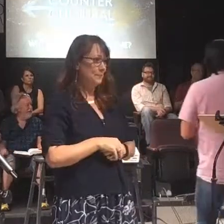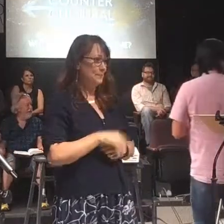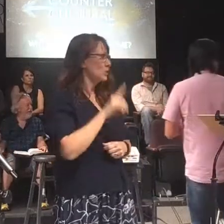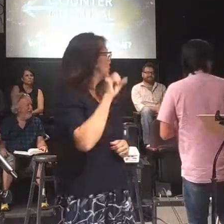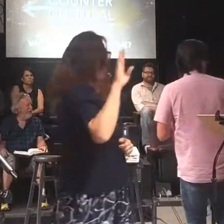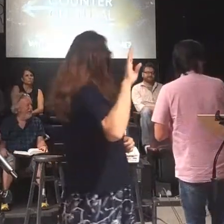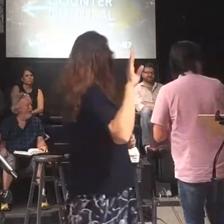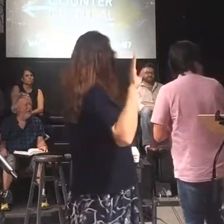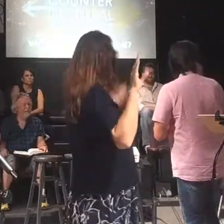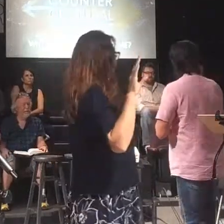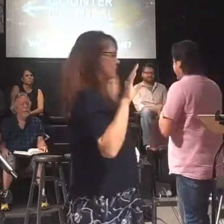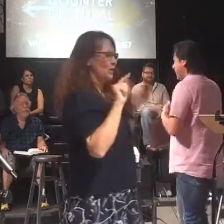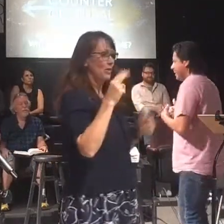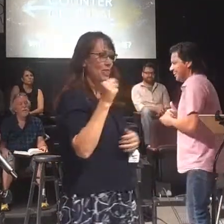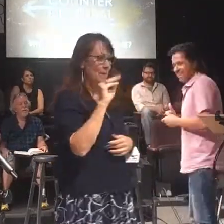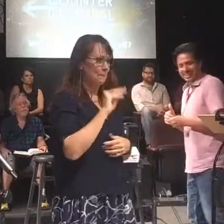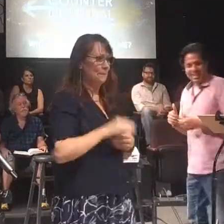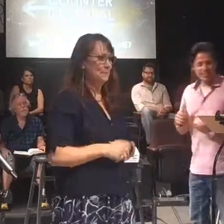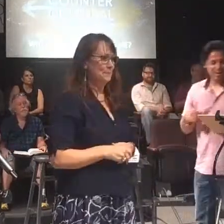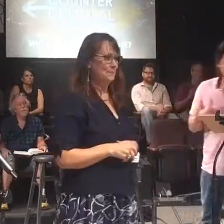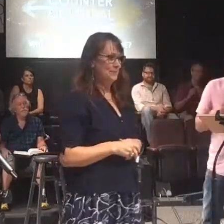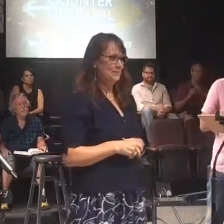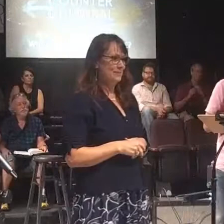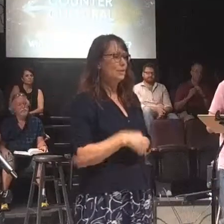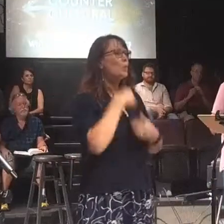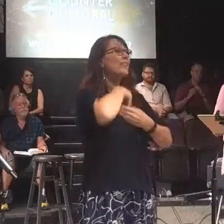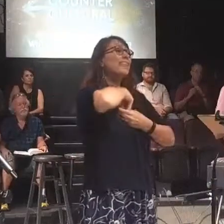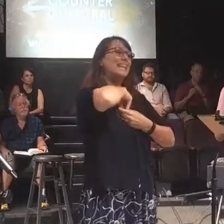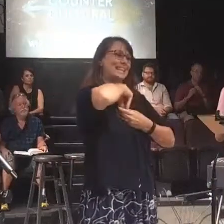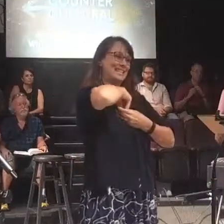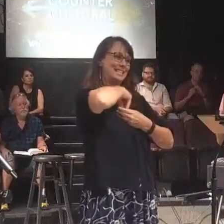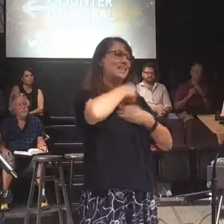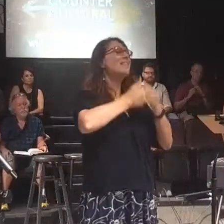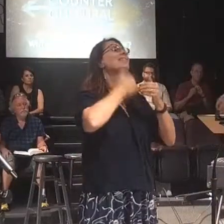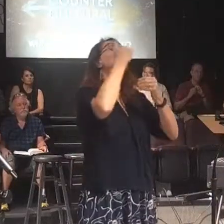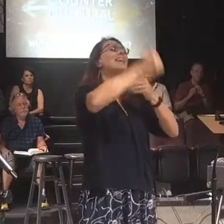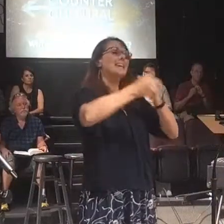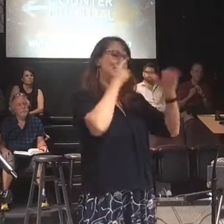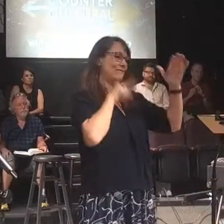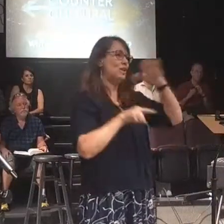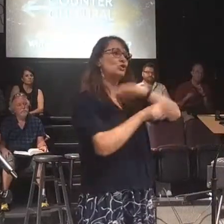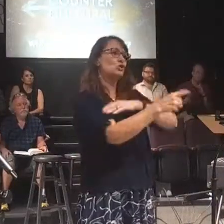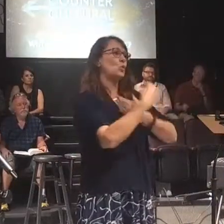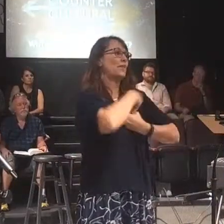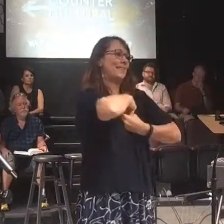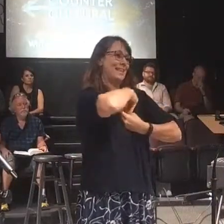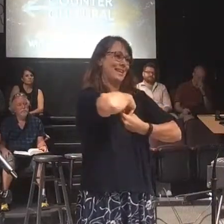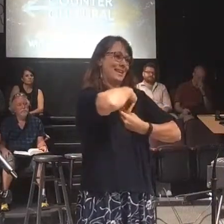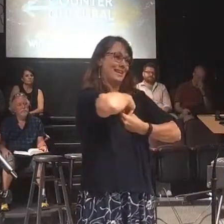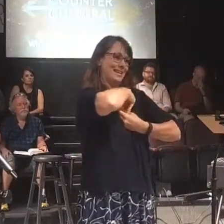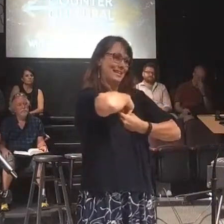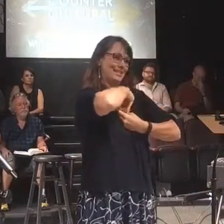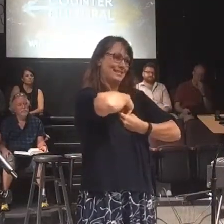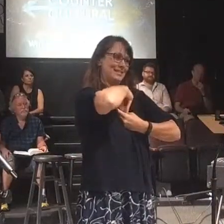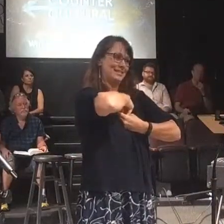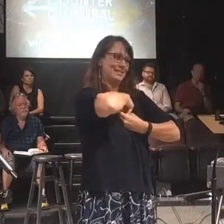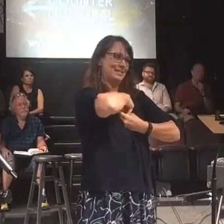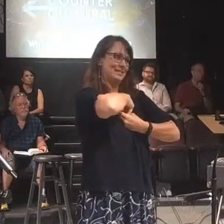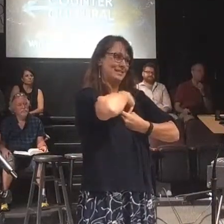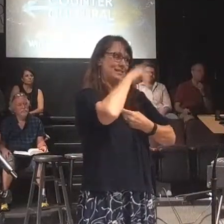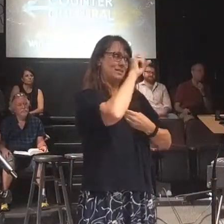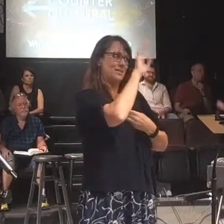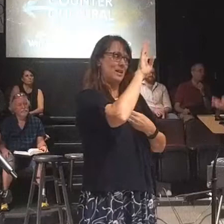Now that's, right? And that's what it was, right? So that's profound,